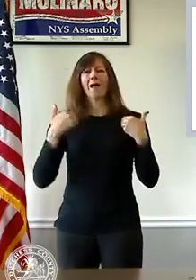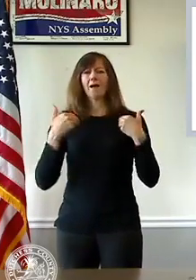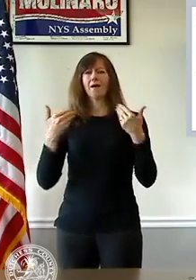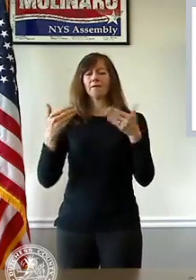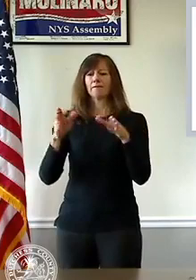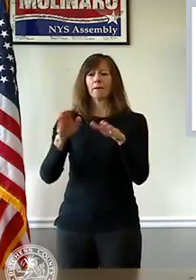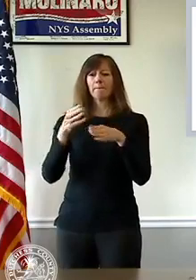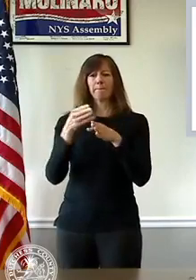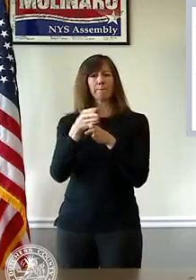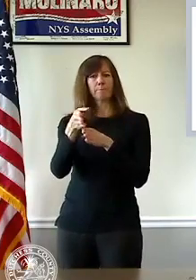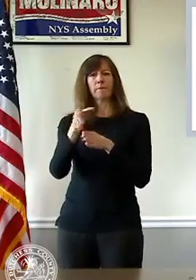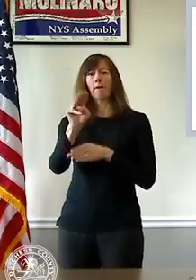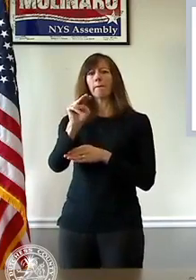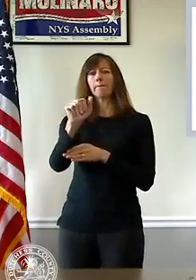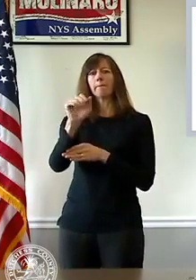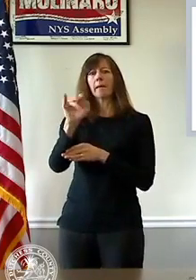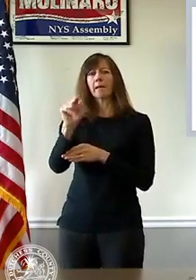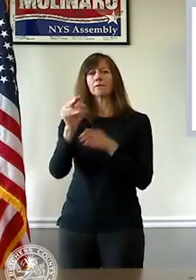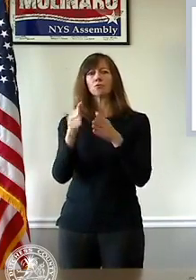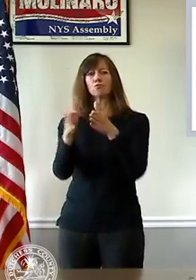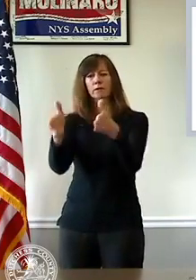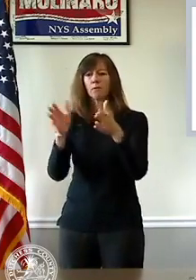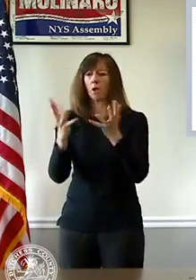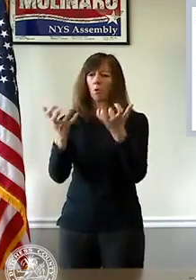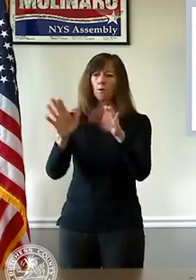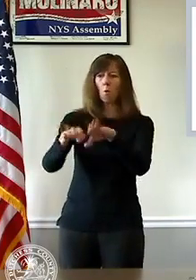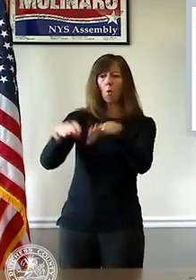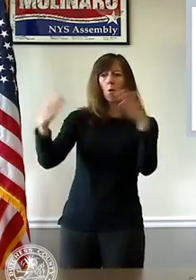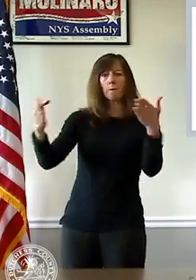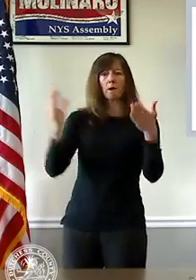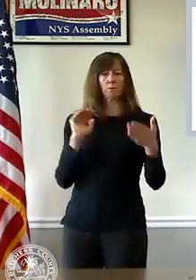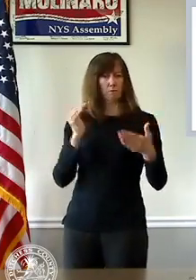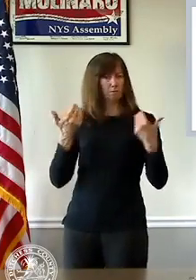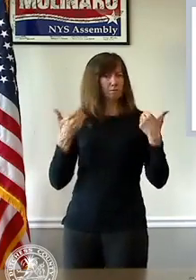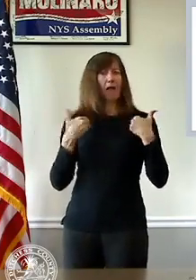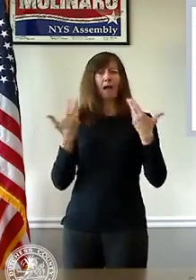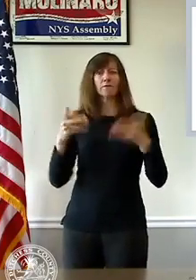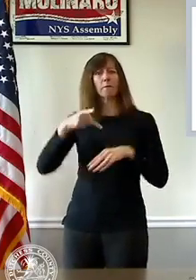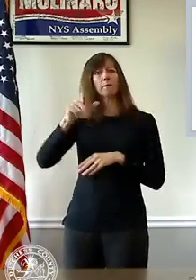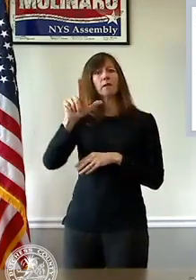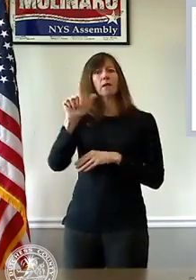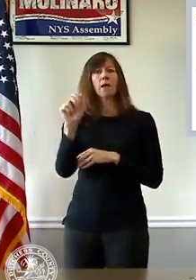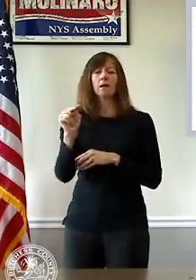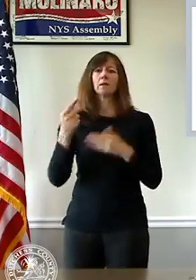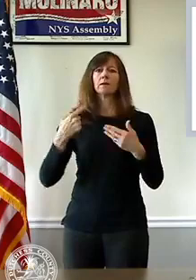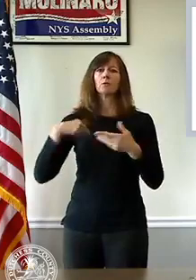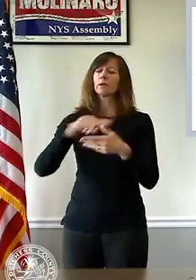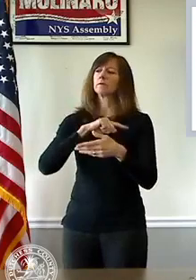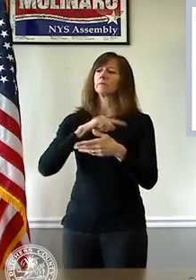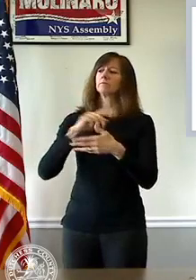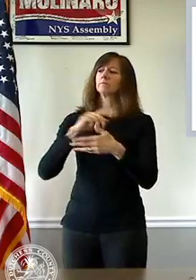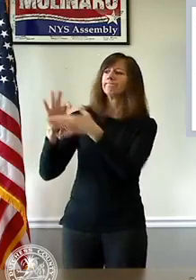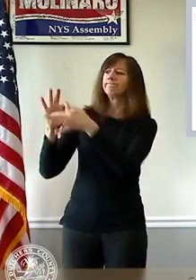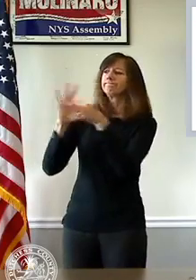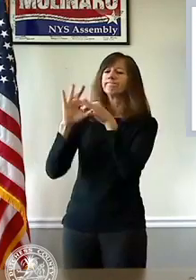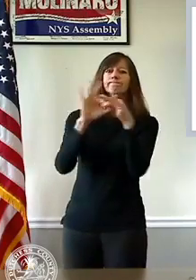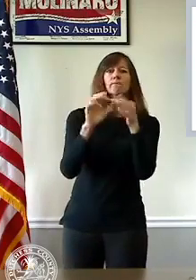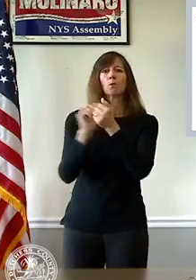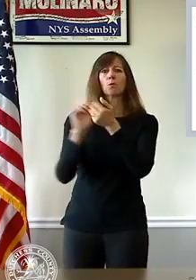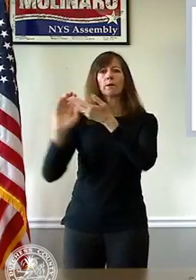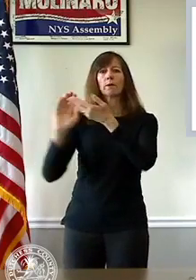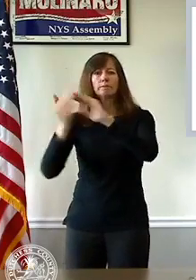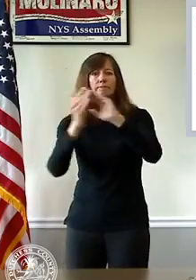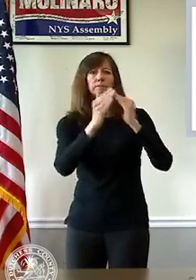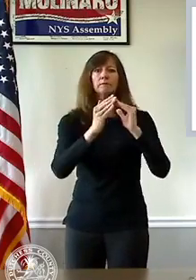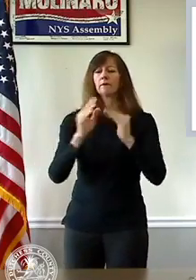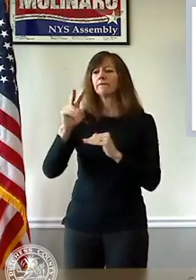plan, or bring Main Street back to life plan. We have worked with the towns, villages, and cities in the county to